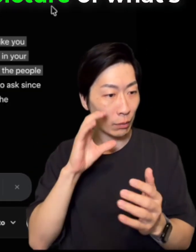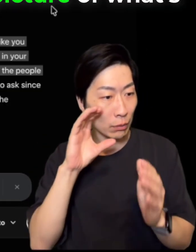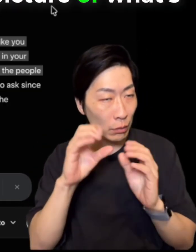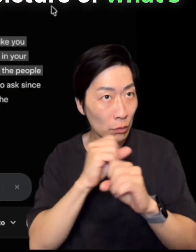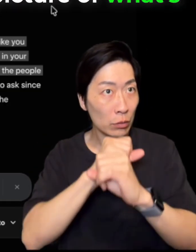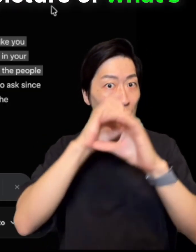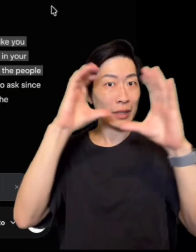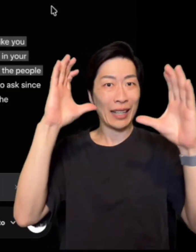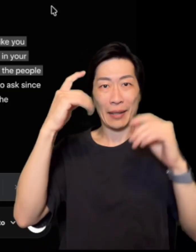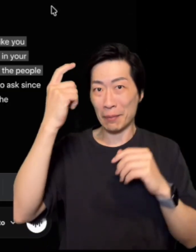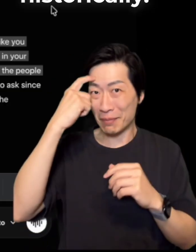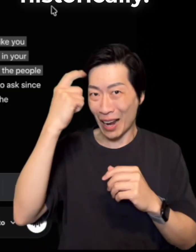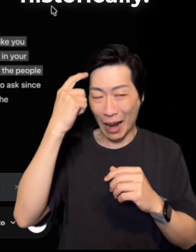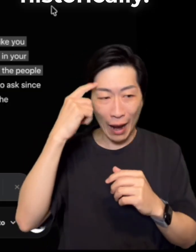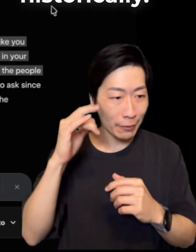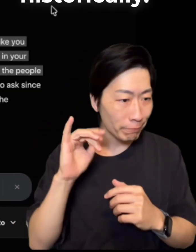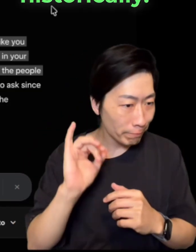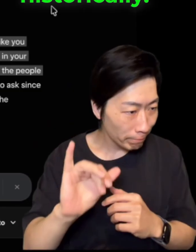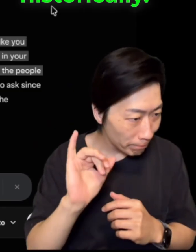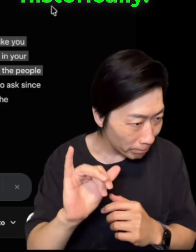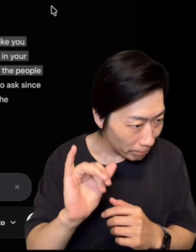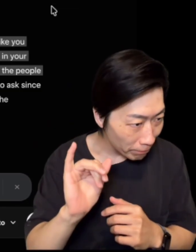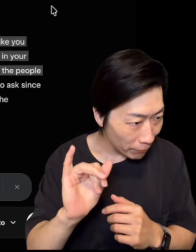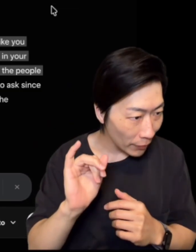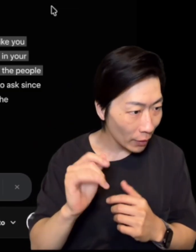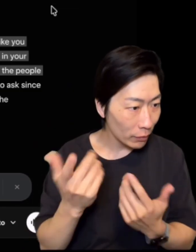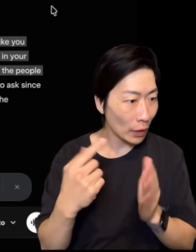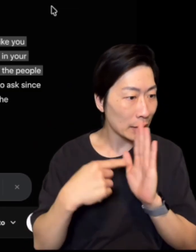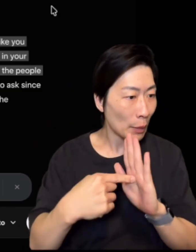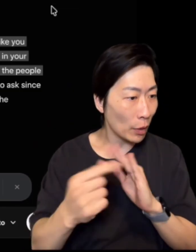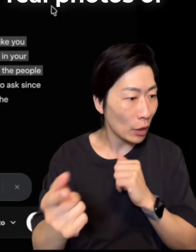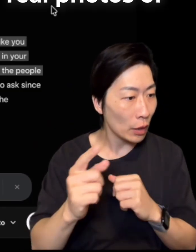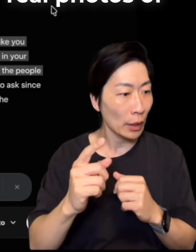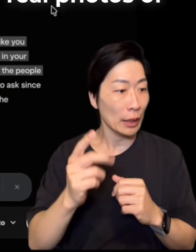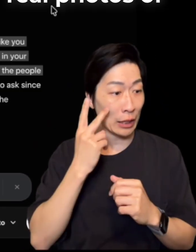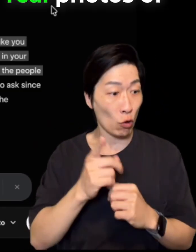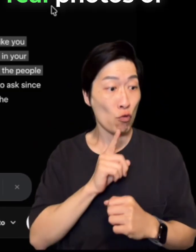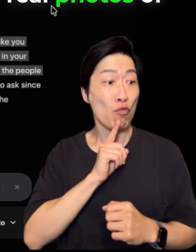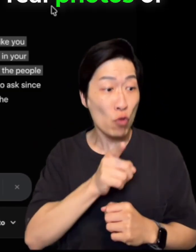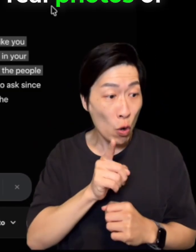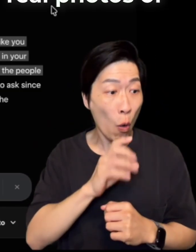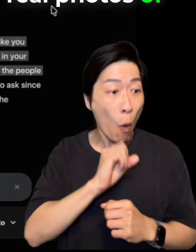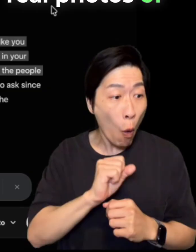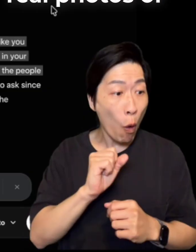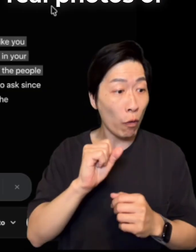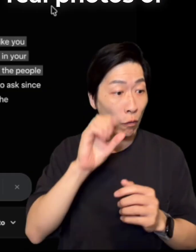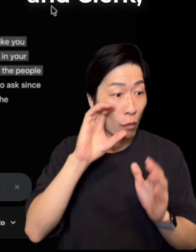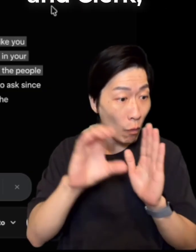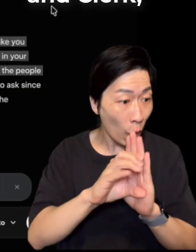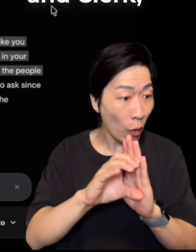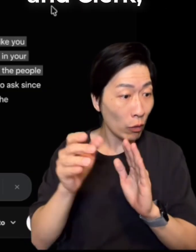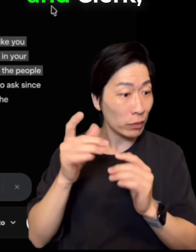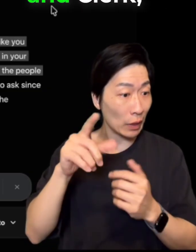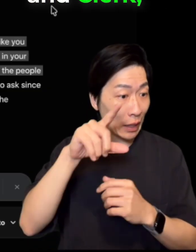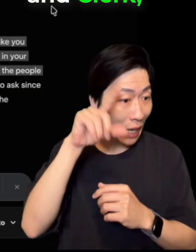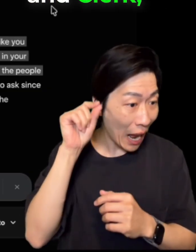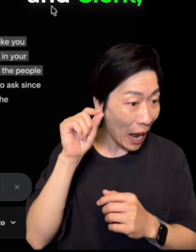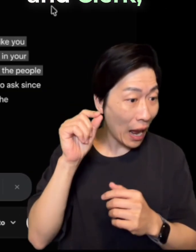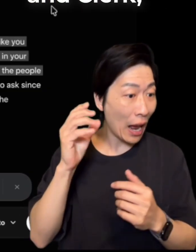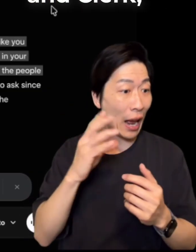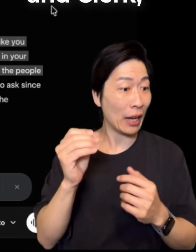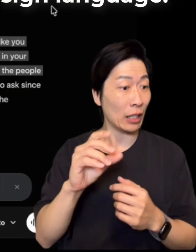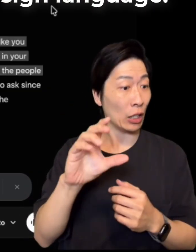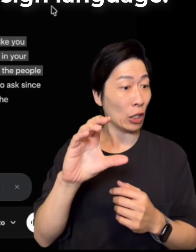clear picture of what's had happened historically. And there's real photos of Gallaudet and